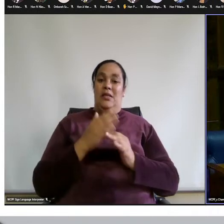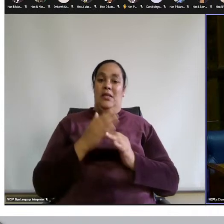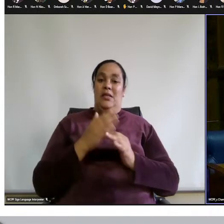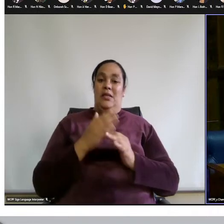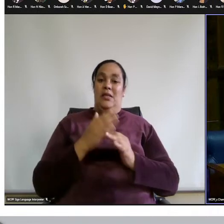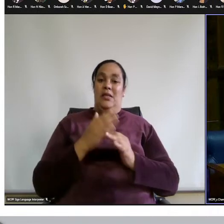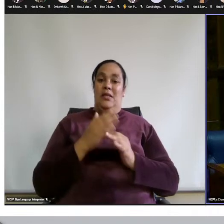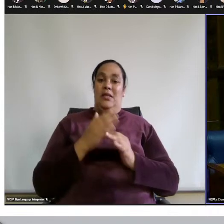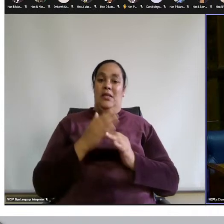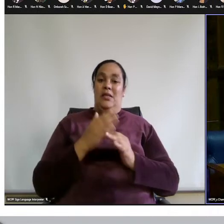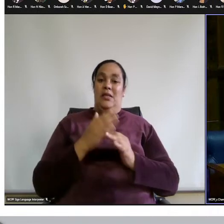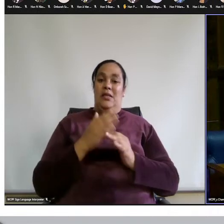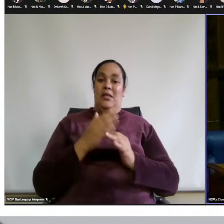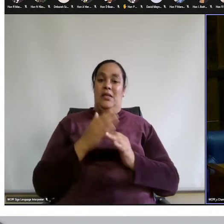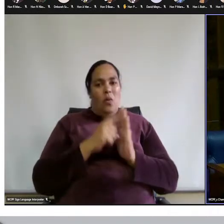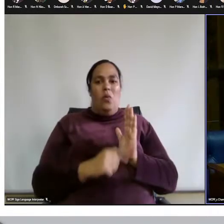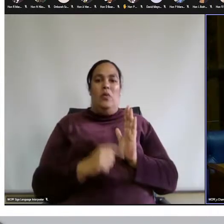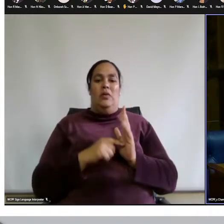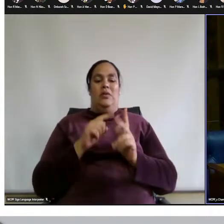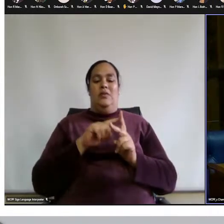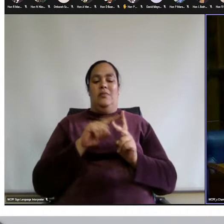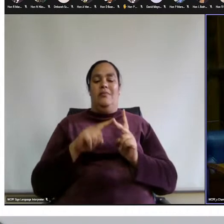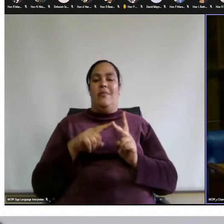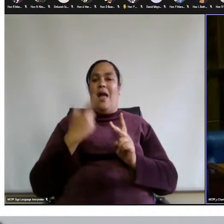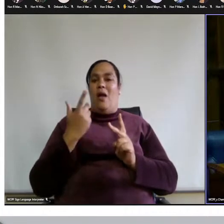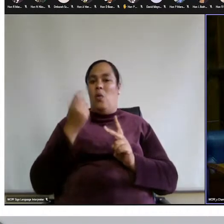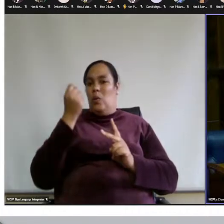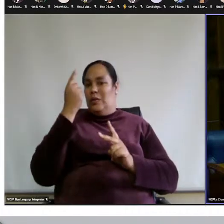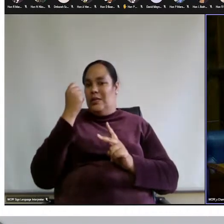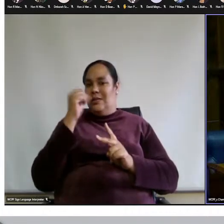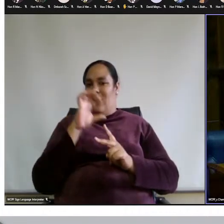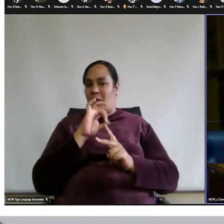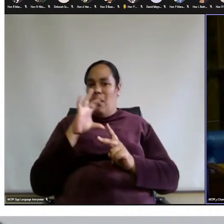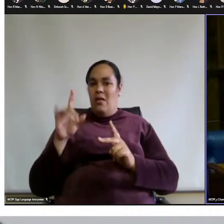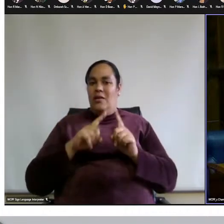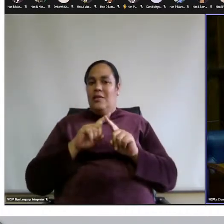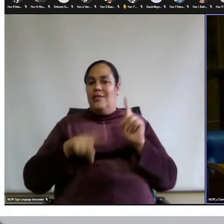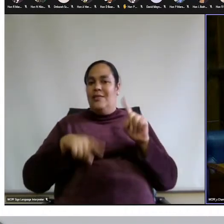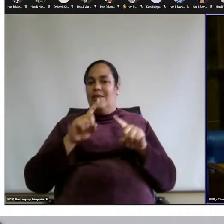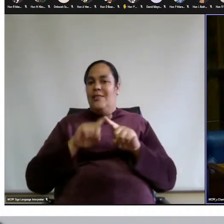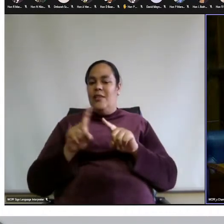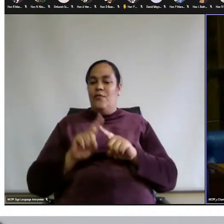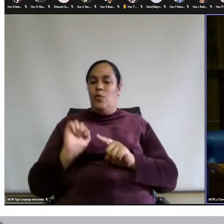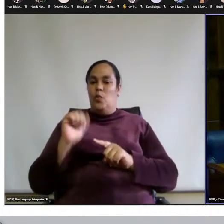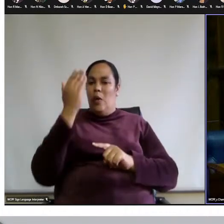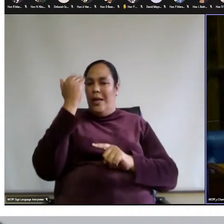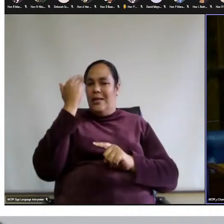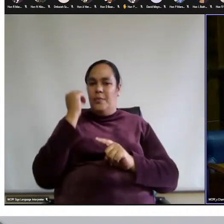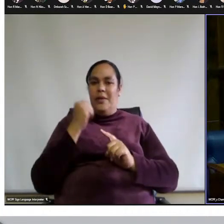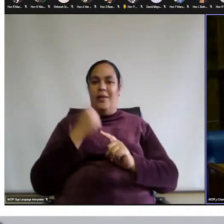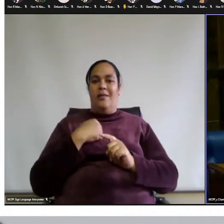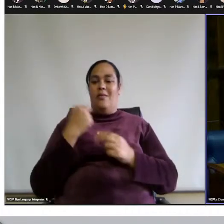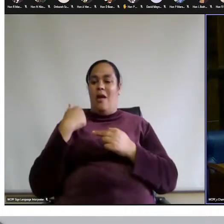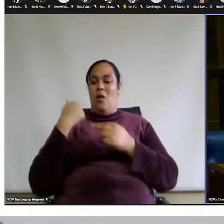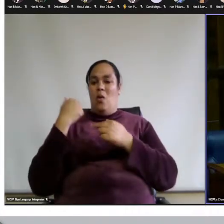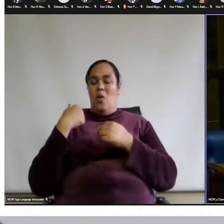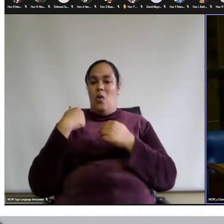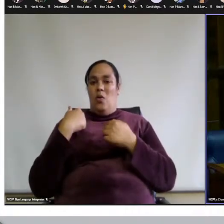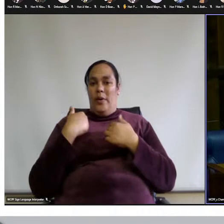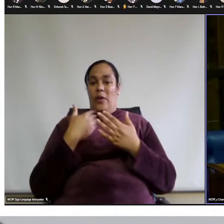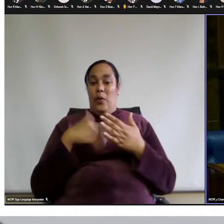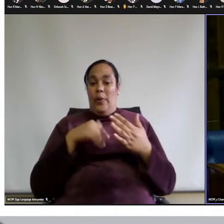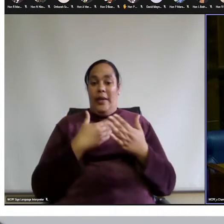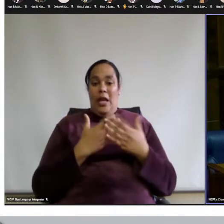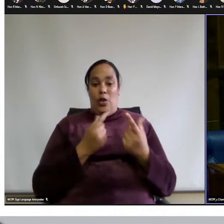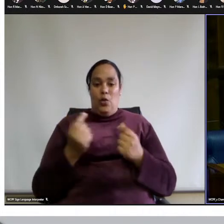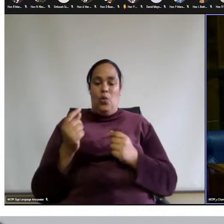with regulation, on understanding different aspects of our ability to regulate. So